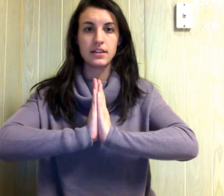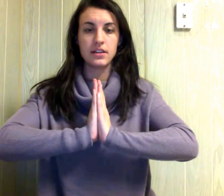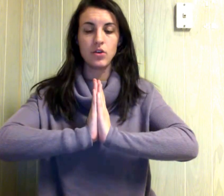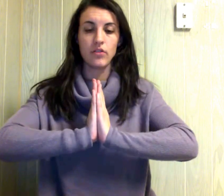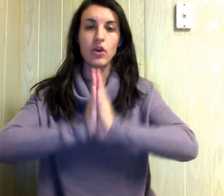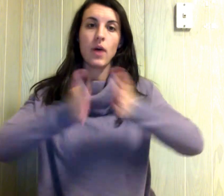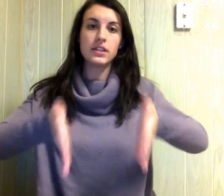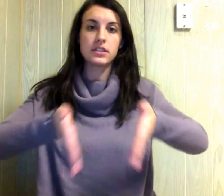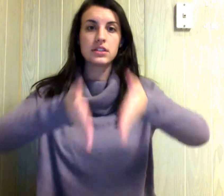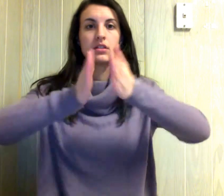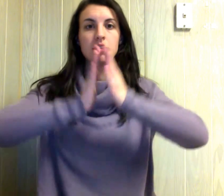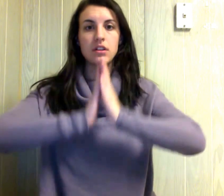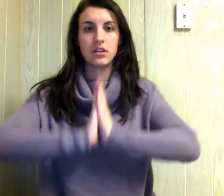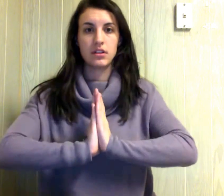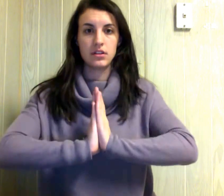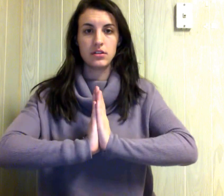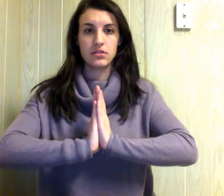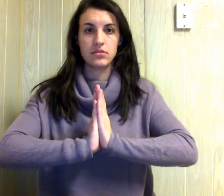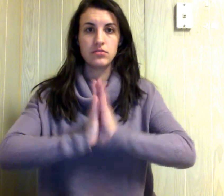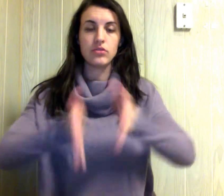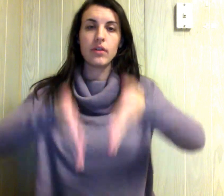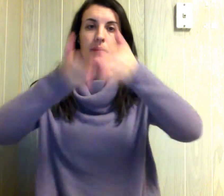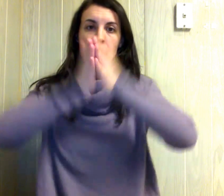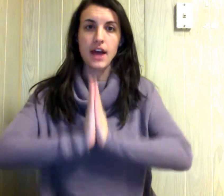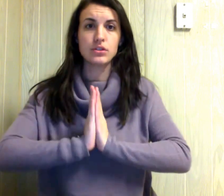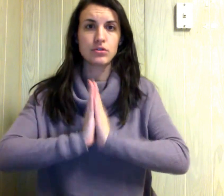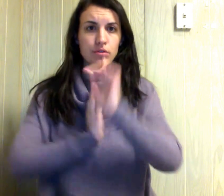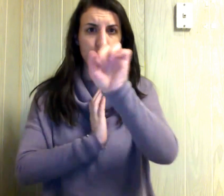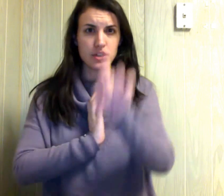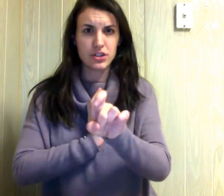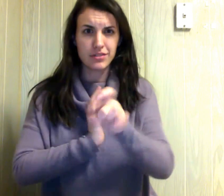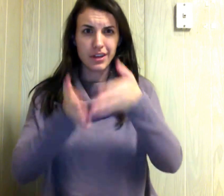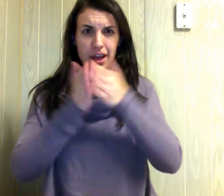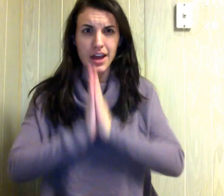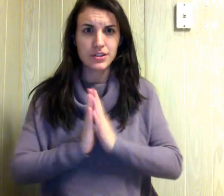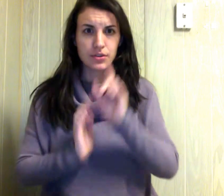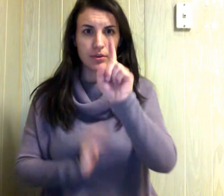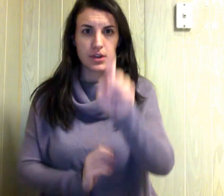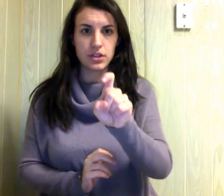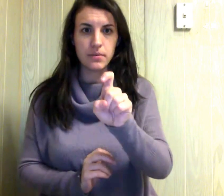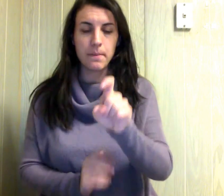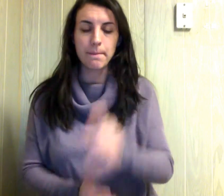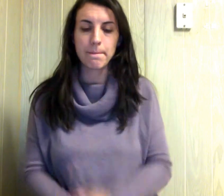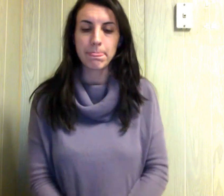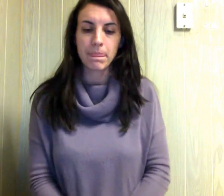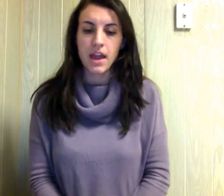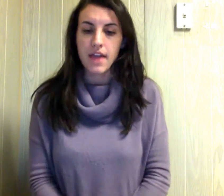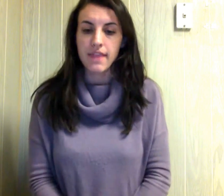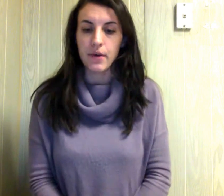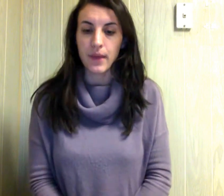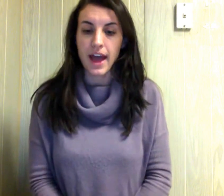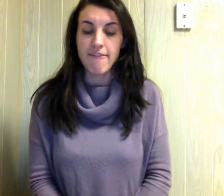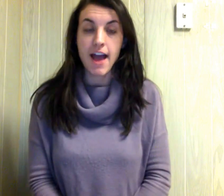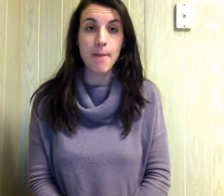or request. So ask you a question. Ask you a question. Then we have how